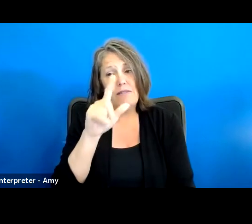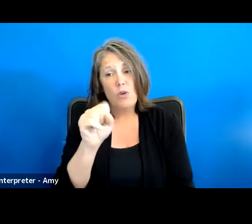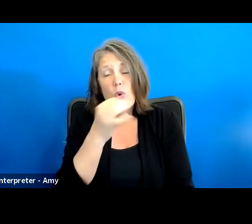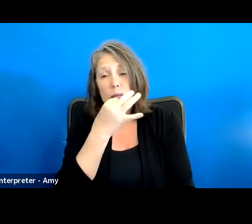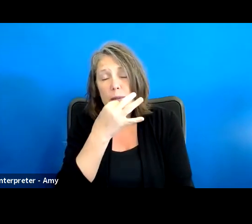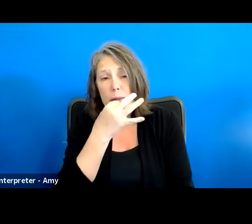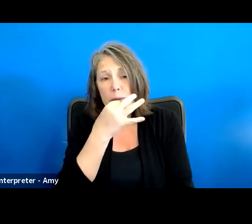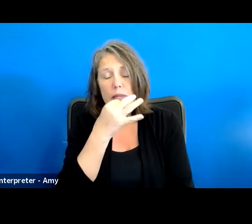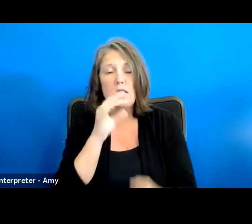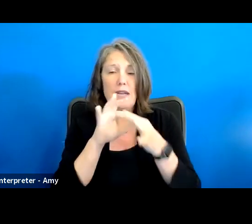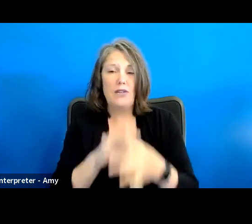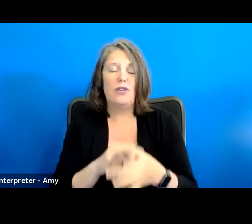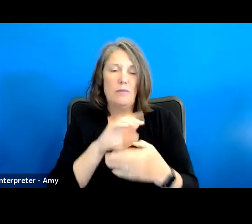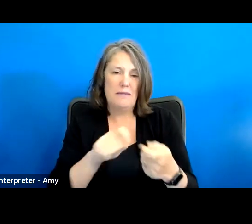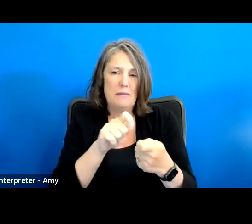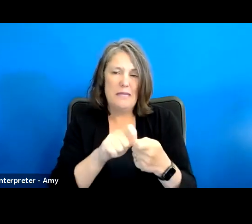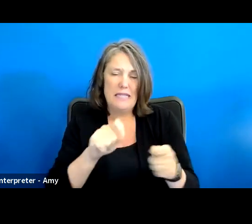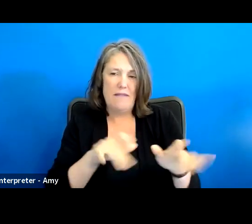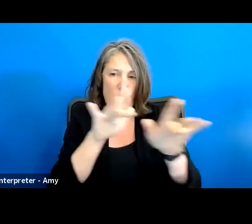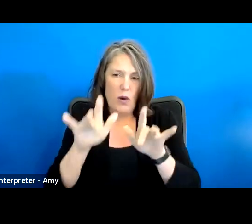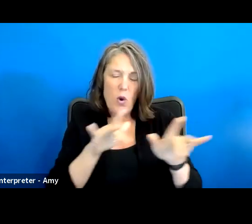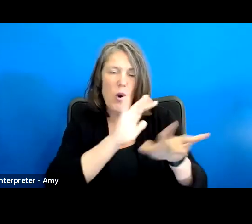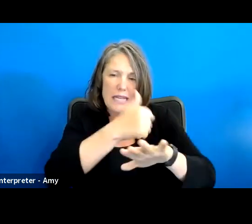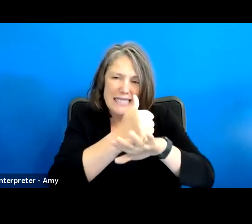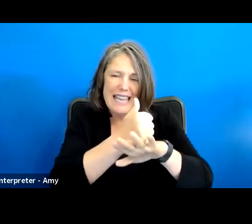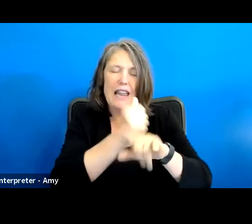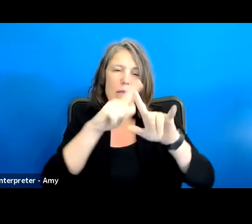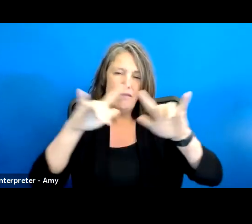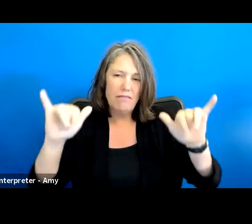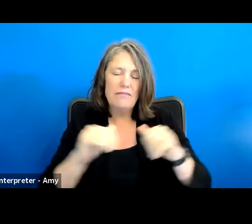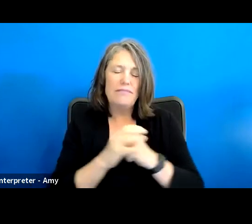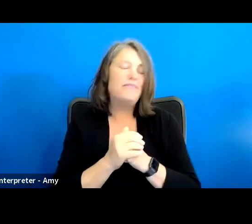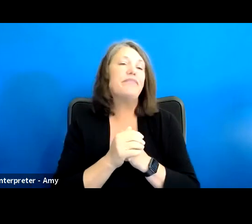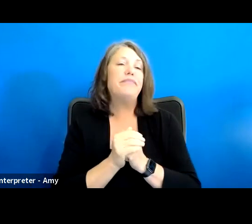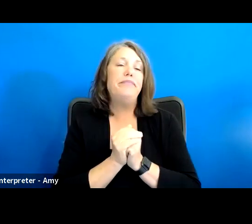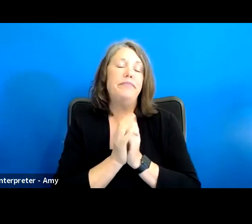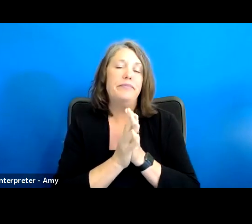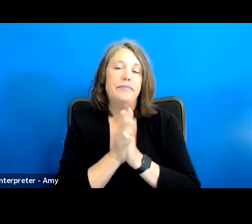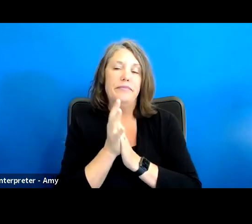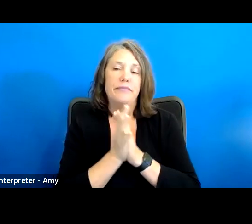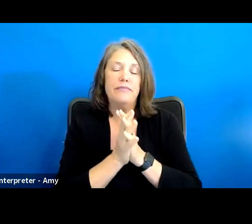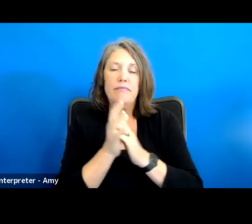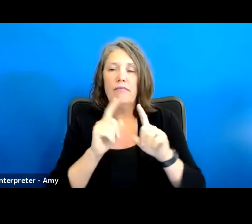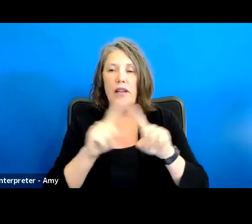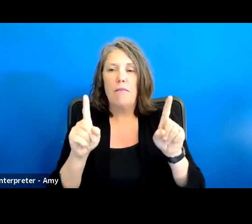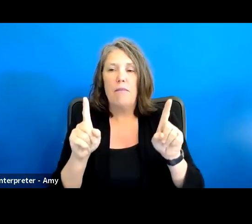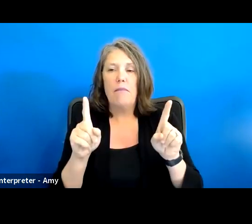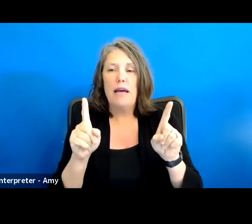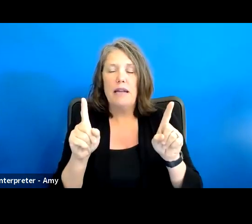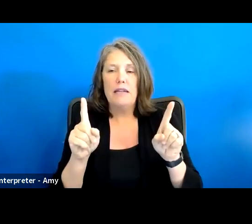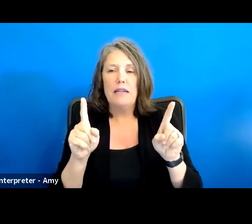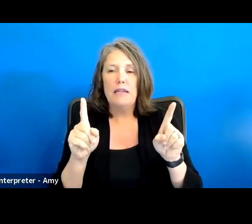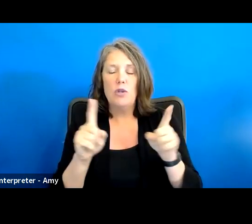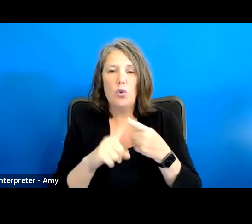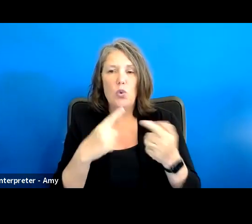of, specific recording setups and things like that. But to talk